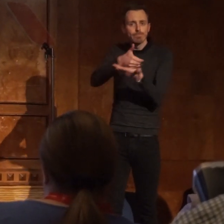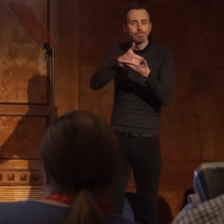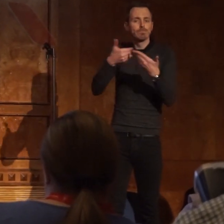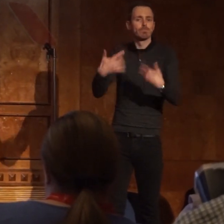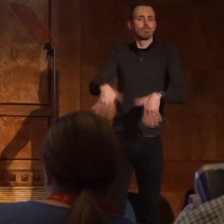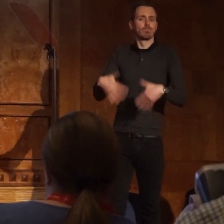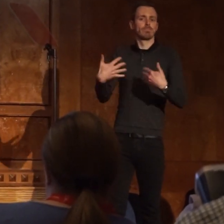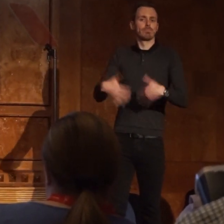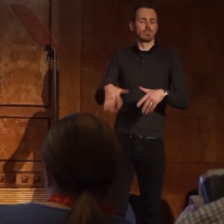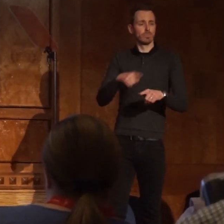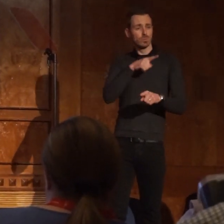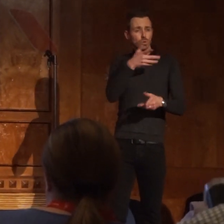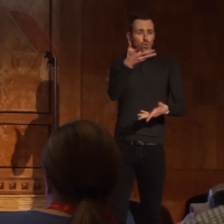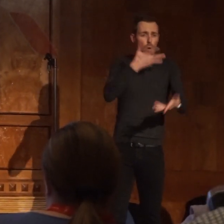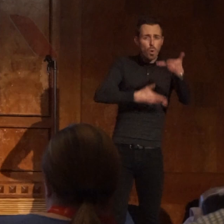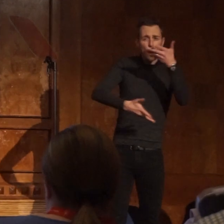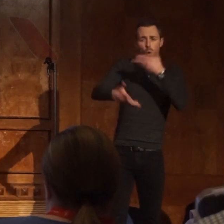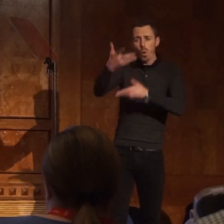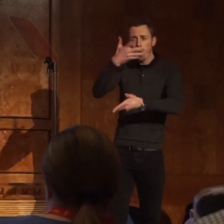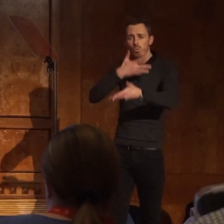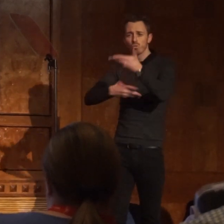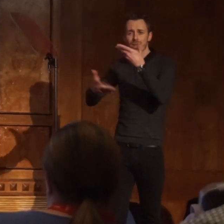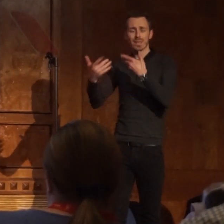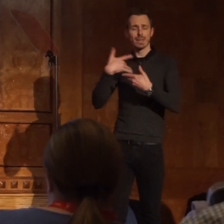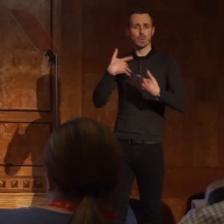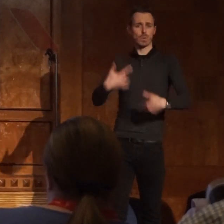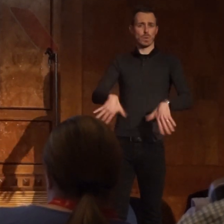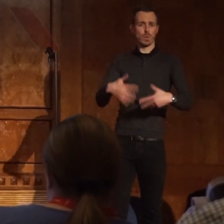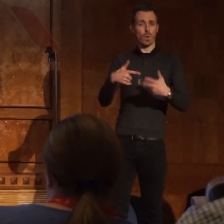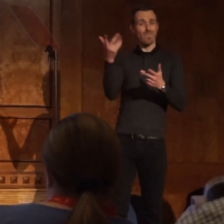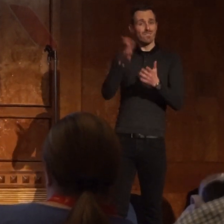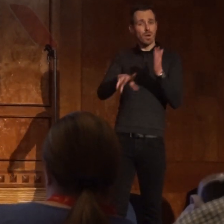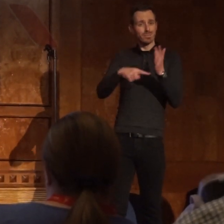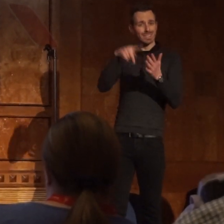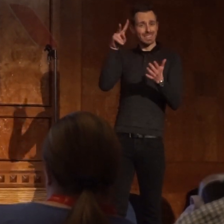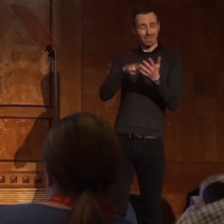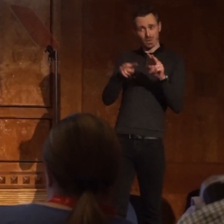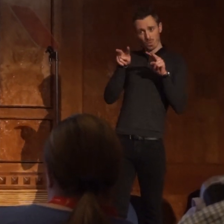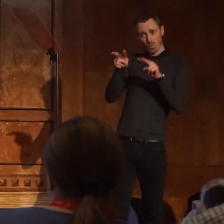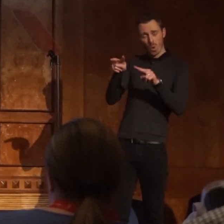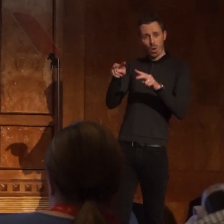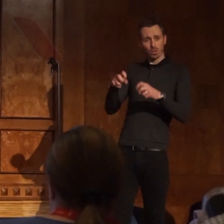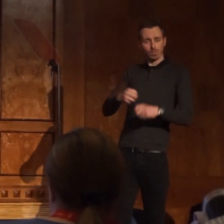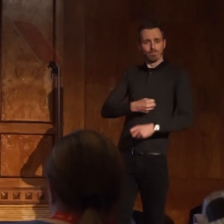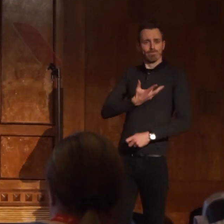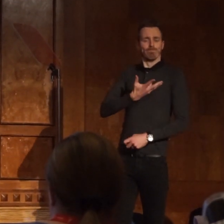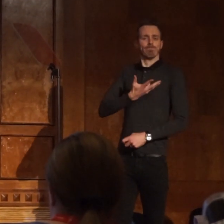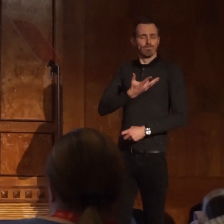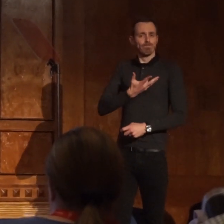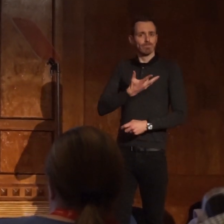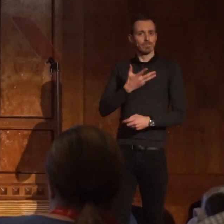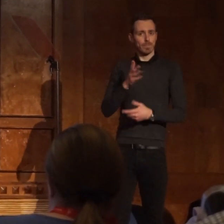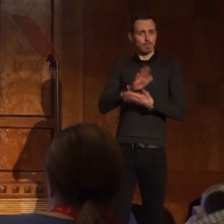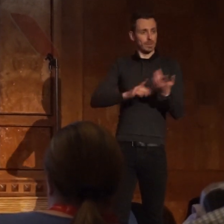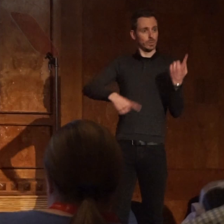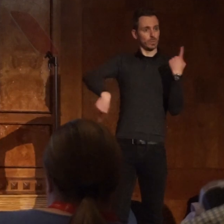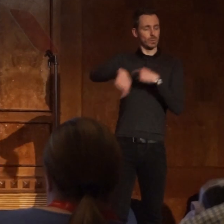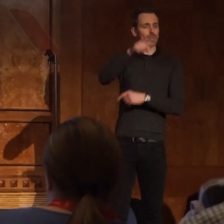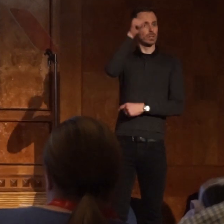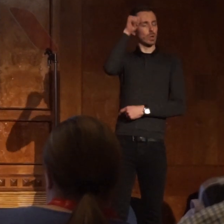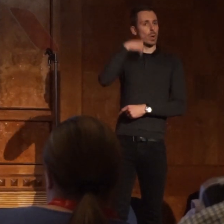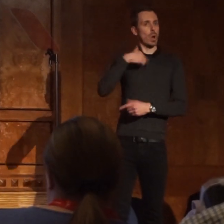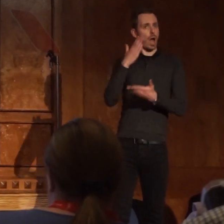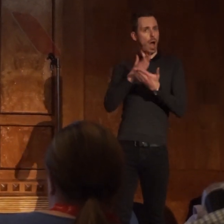evening and the scenes we saw on television, or even in real life, brought home the vital importance of our